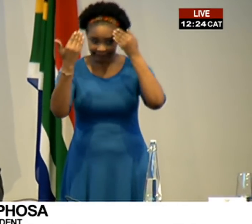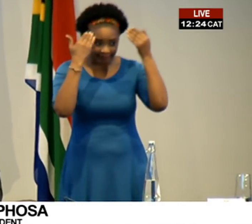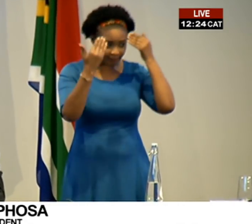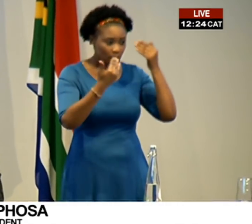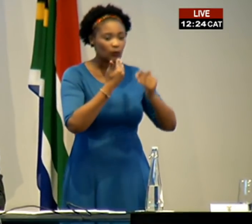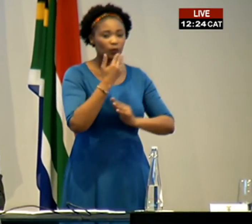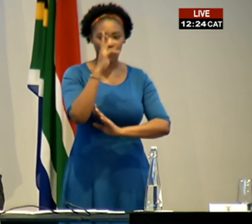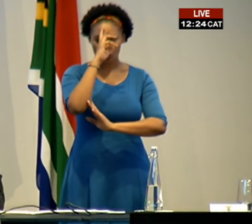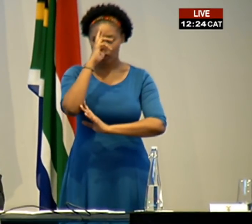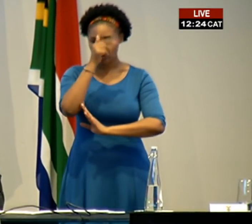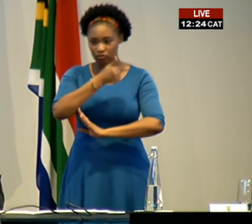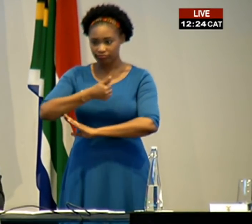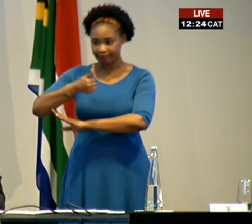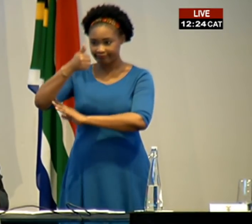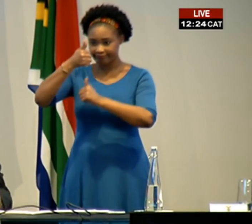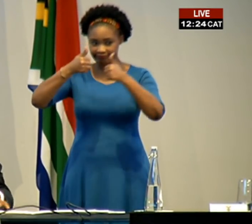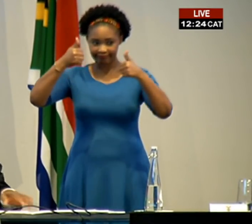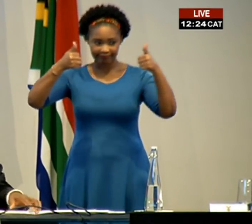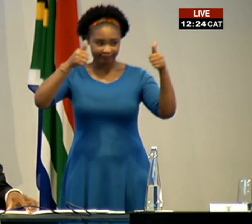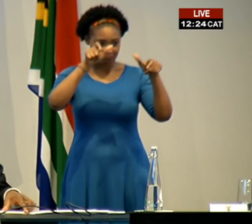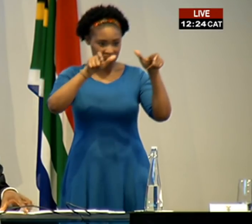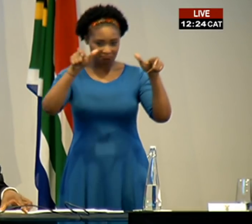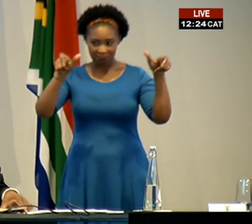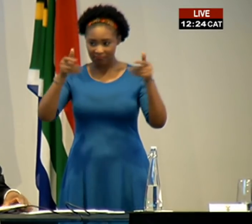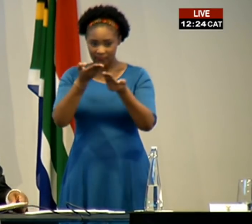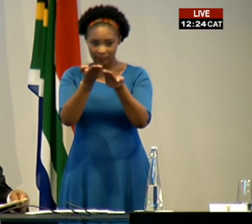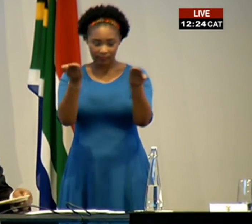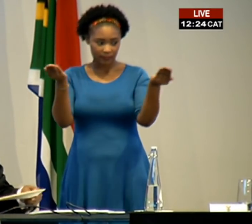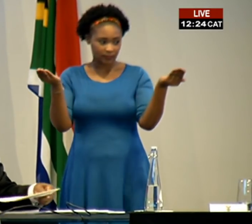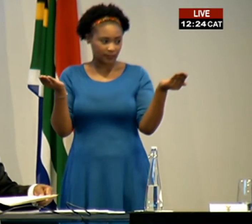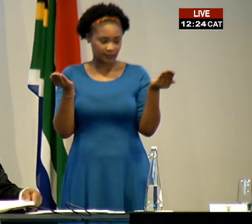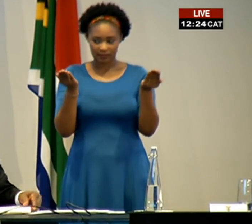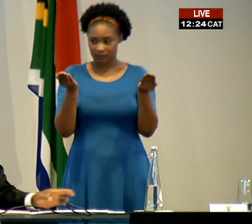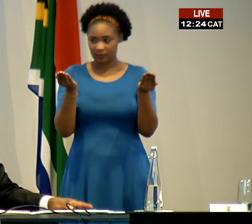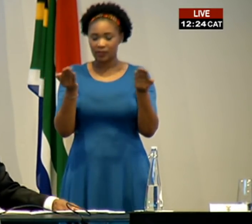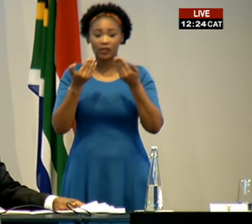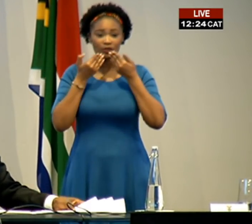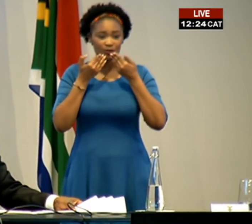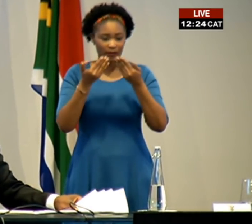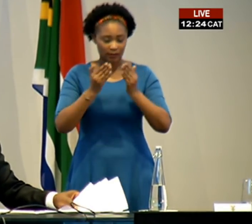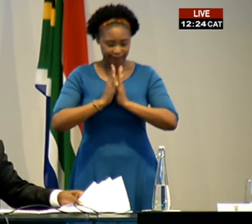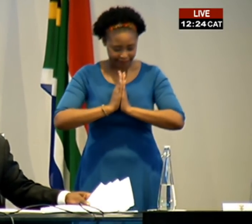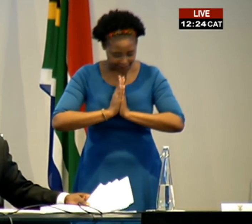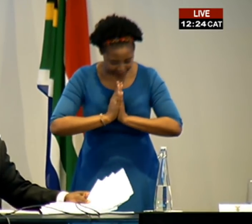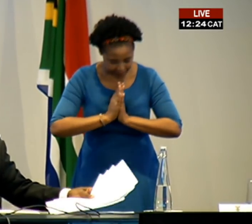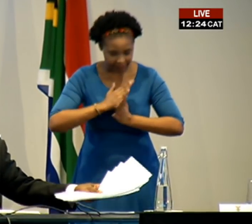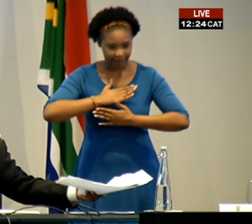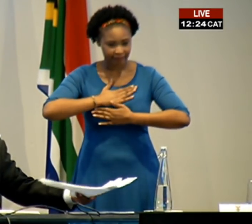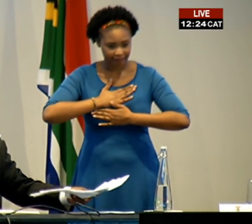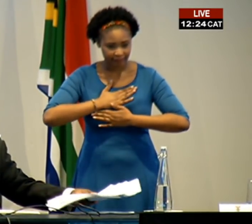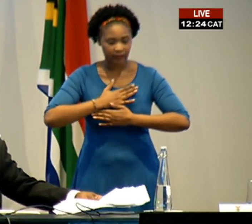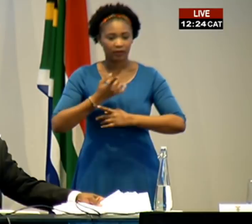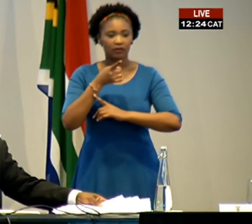leaders who have graced this occasion and thank them dearly